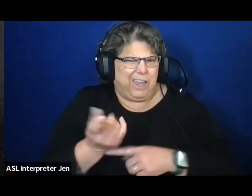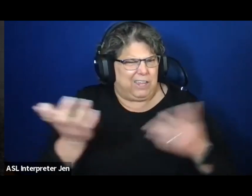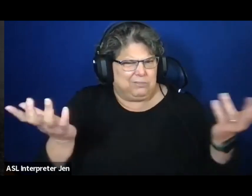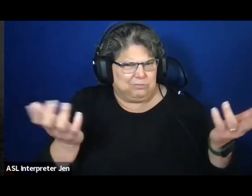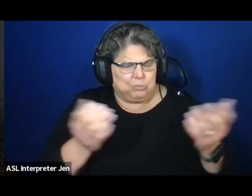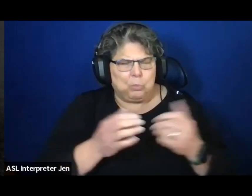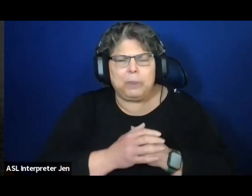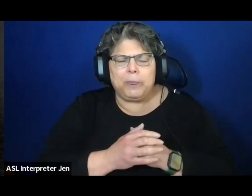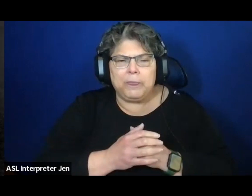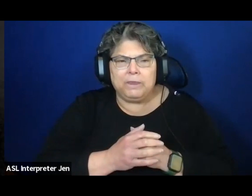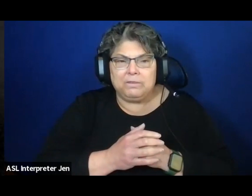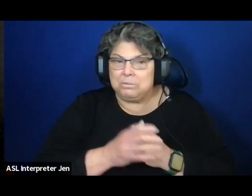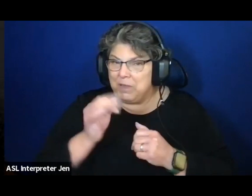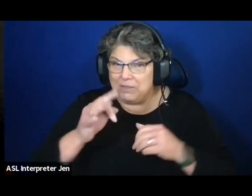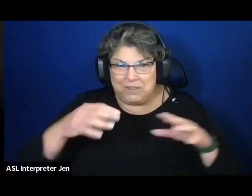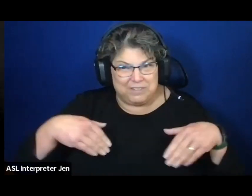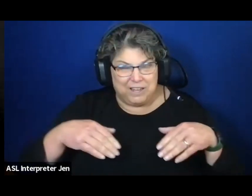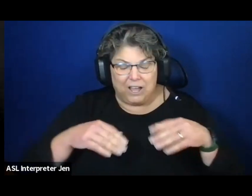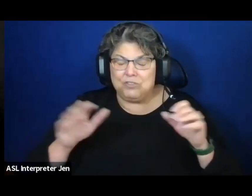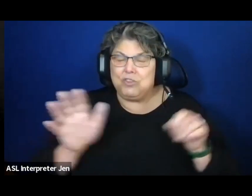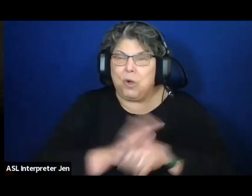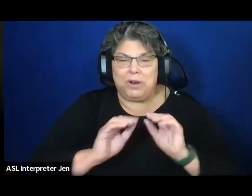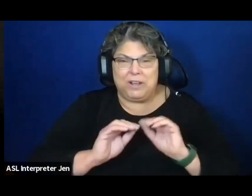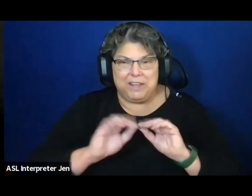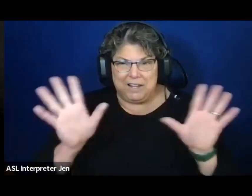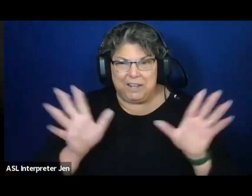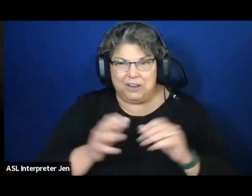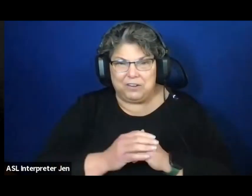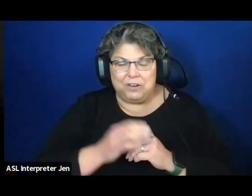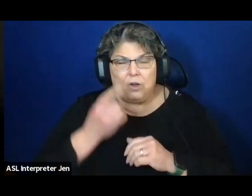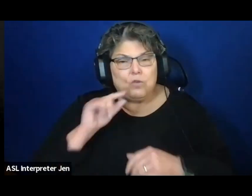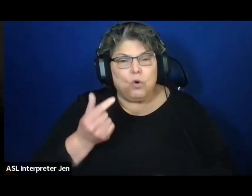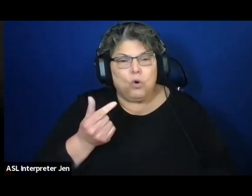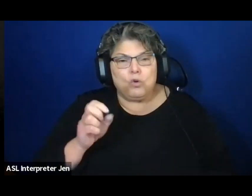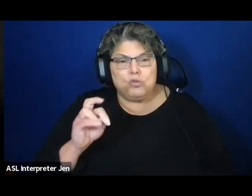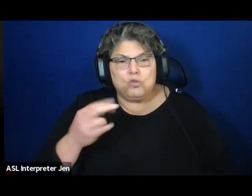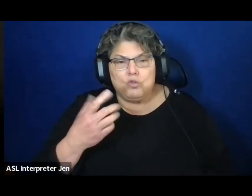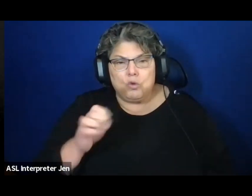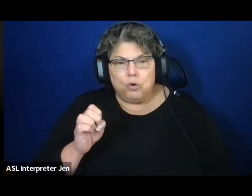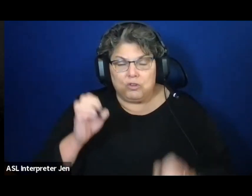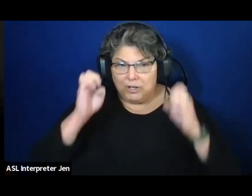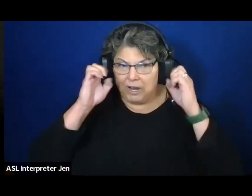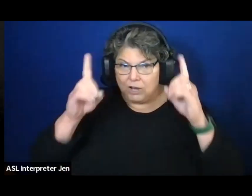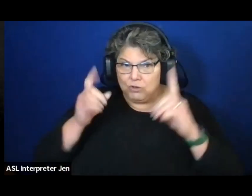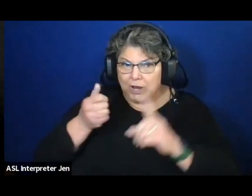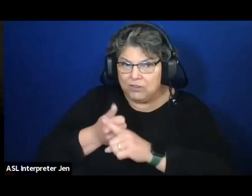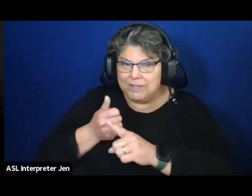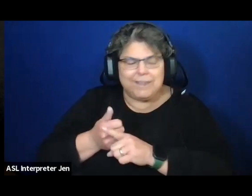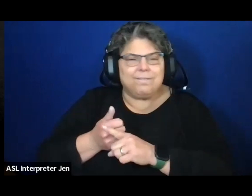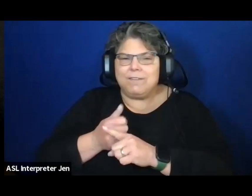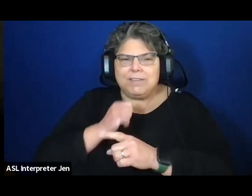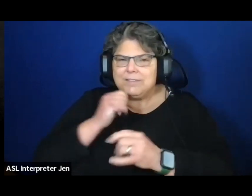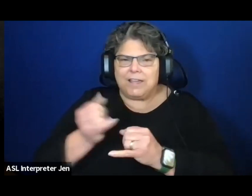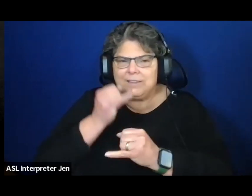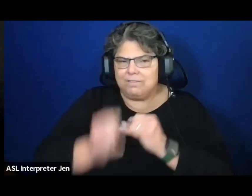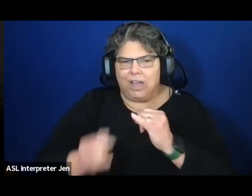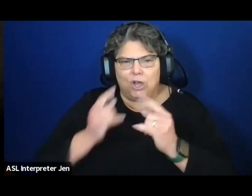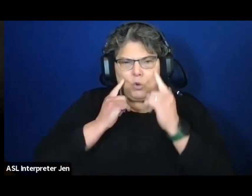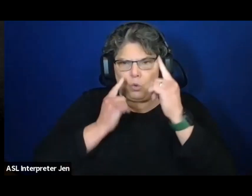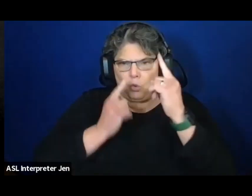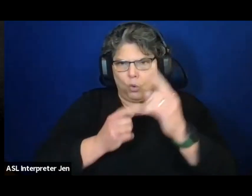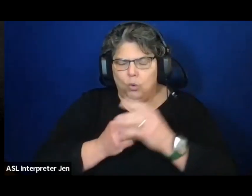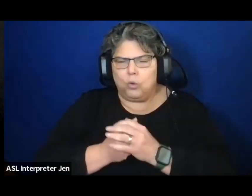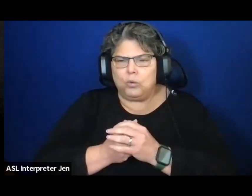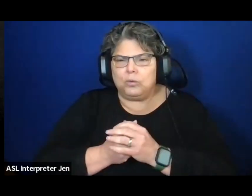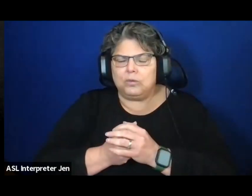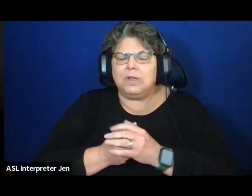If it's not yet abundantly clear, for George, education in and of itself is not the end goal. Rather, using